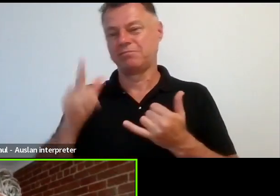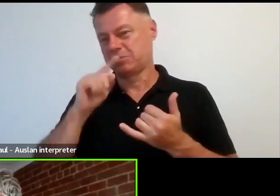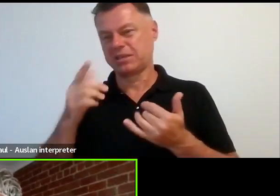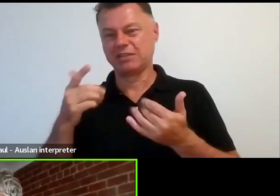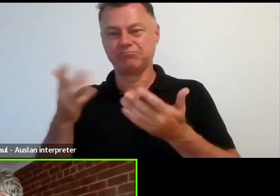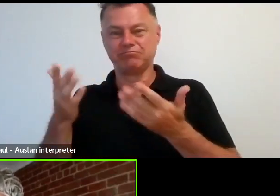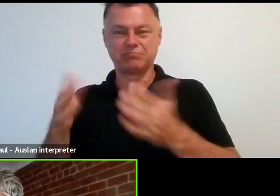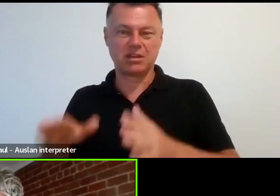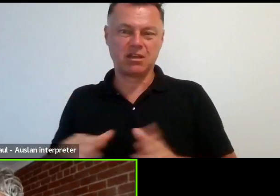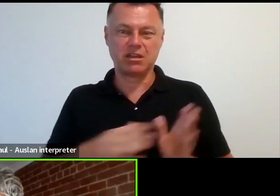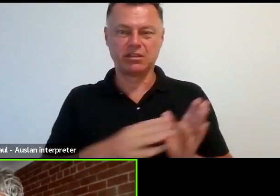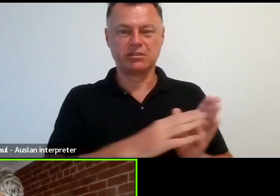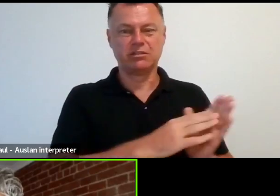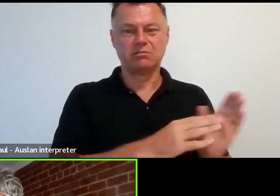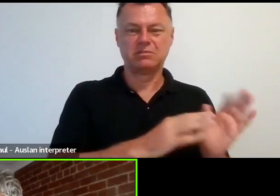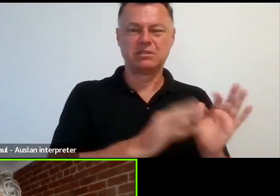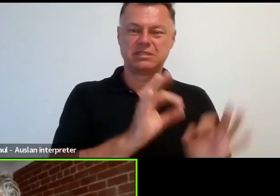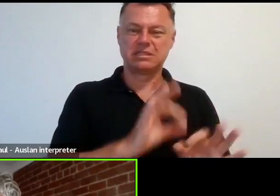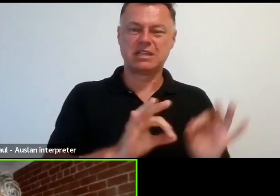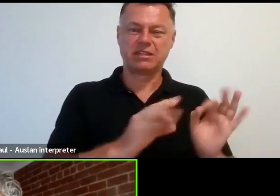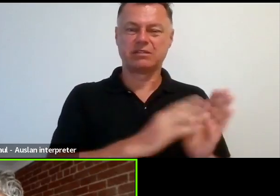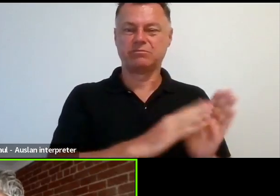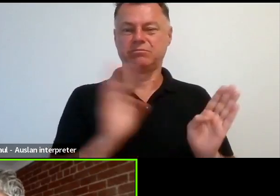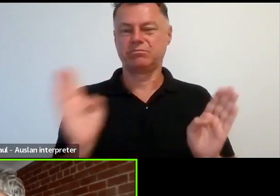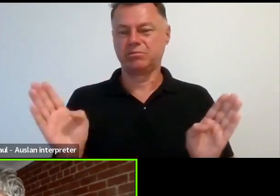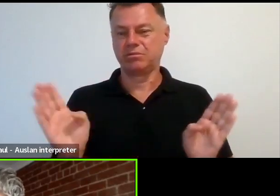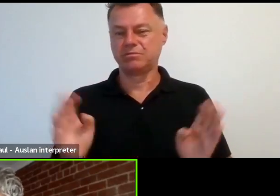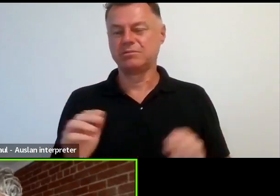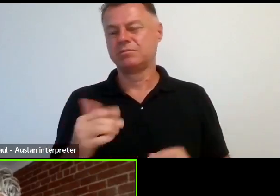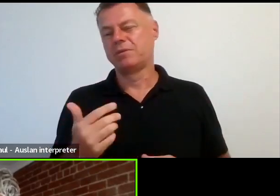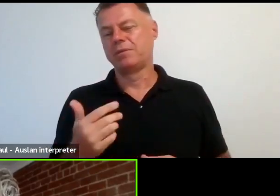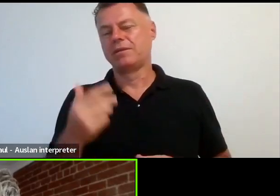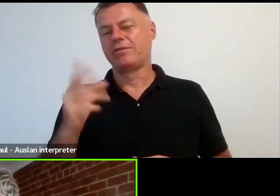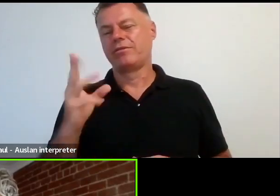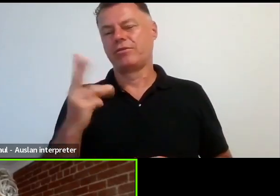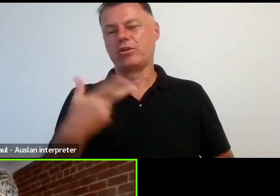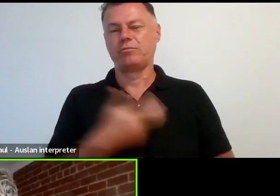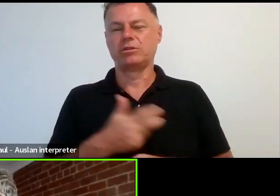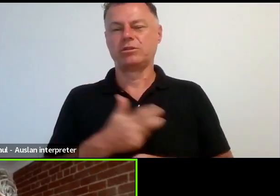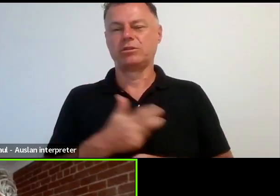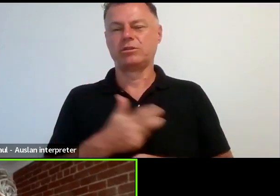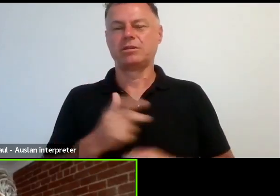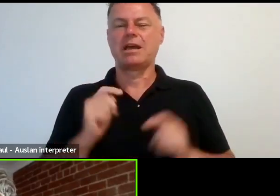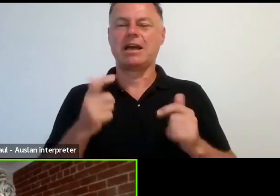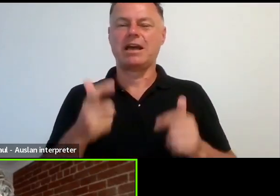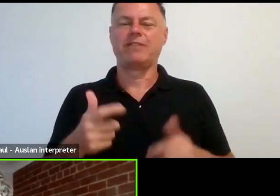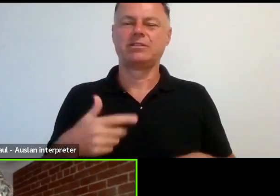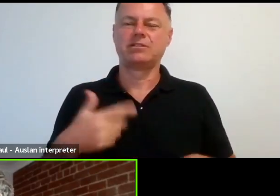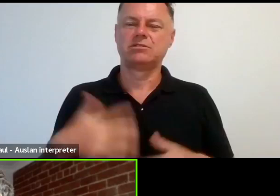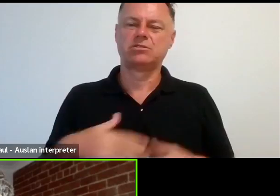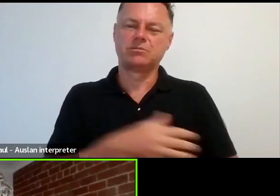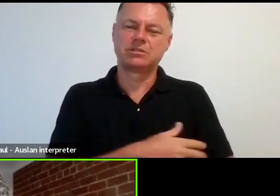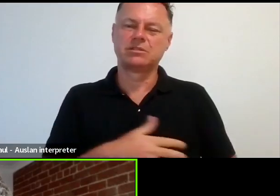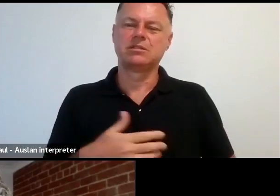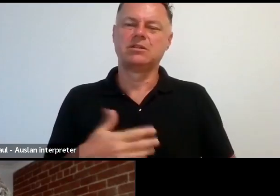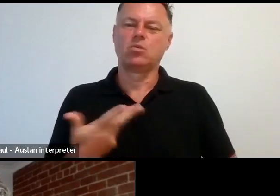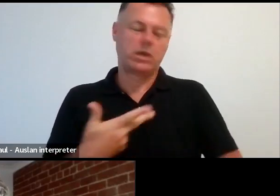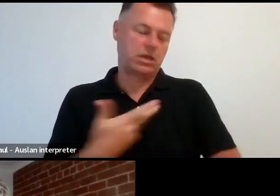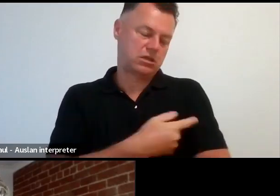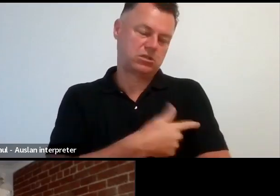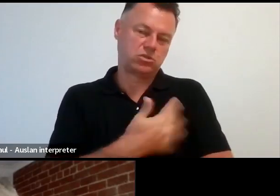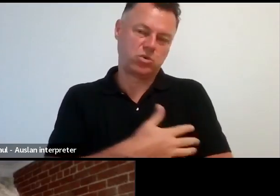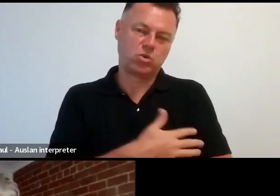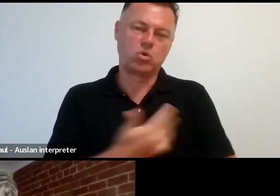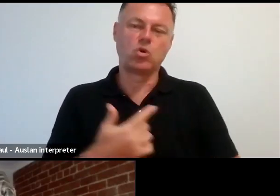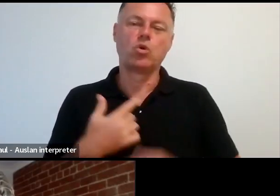answer is probably none, but you might get some mild pain and aches in the muscles on the side of the vaccine. Thanks, Rob.